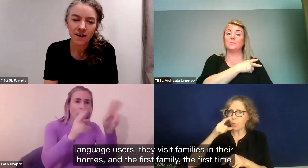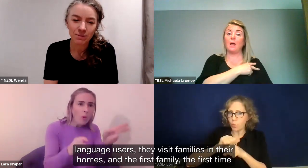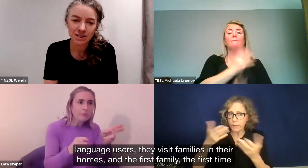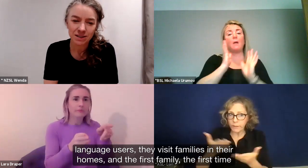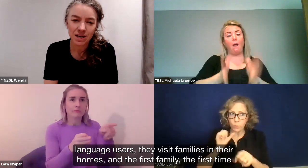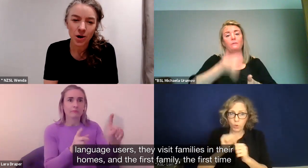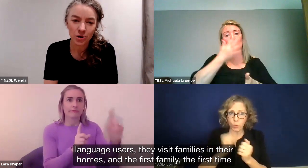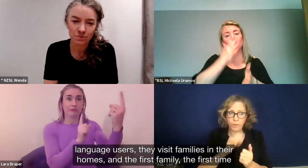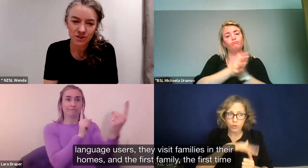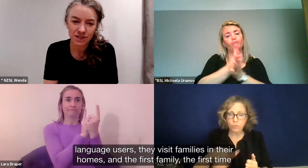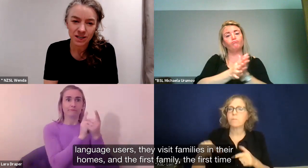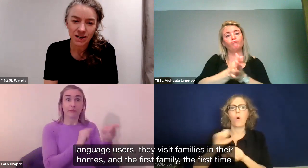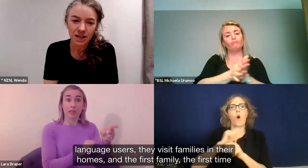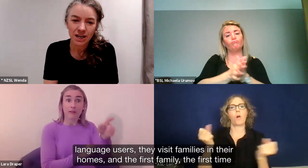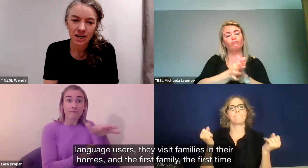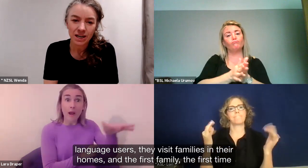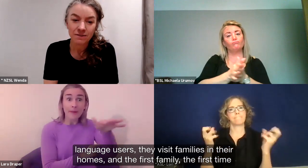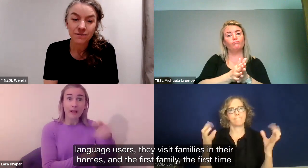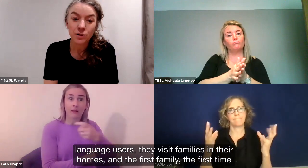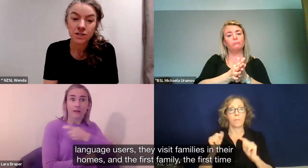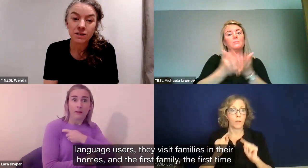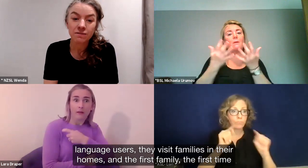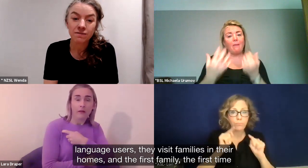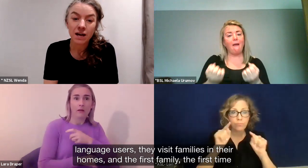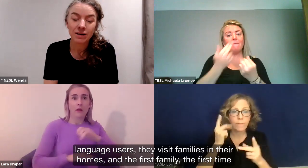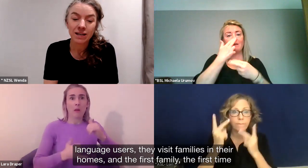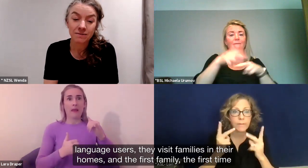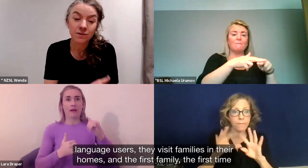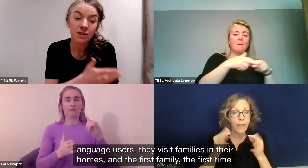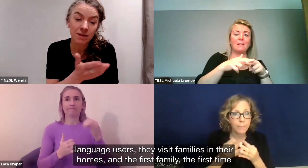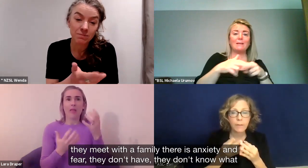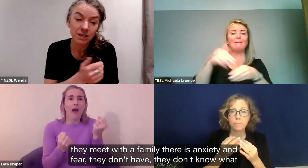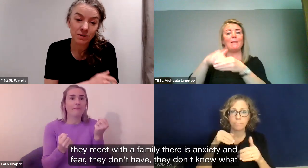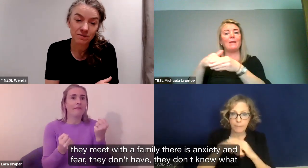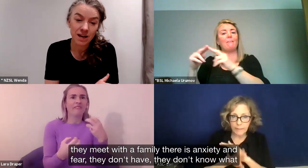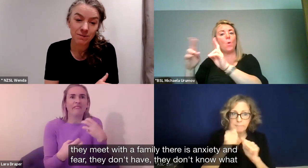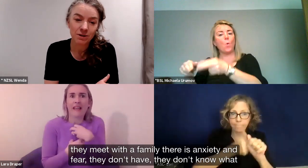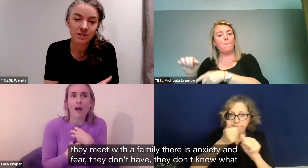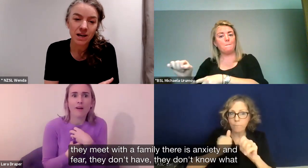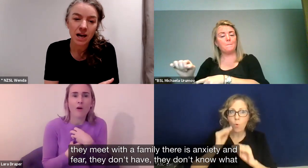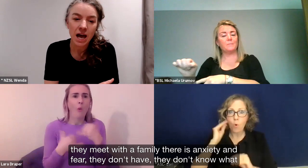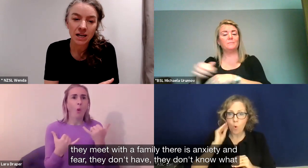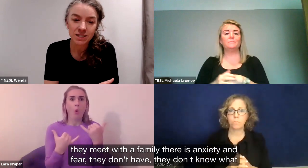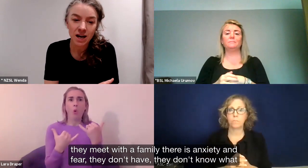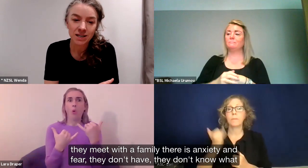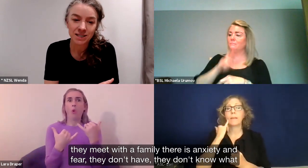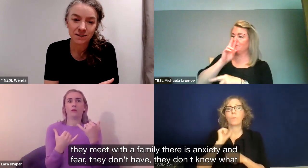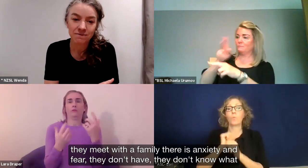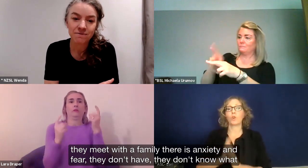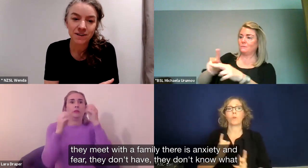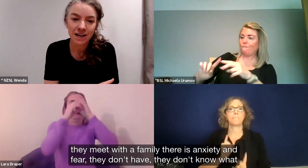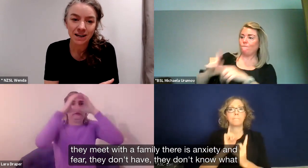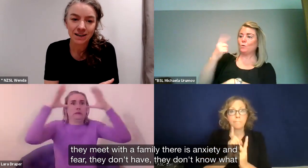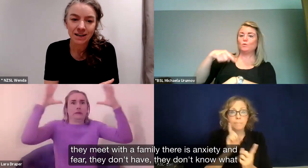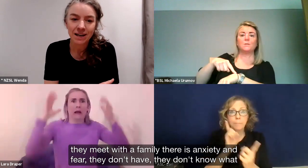visit families in their homes. And the first family, the first time they meet with a family, there is anxiety